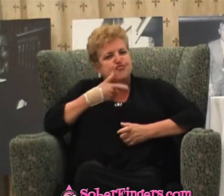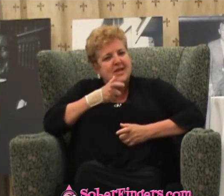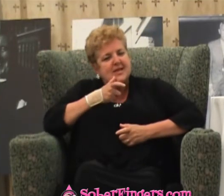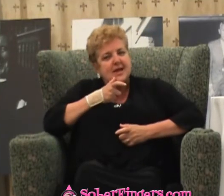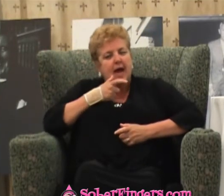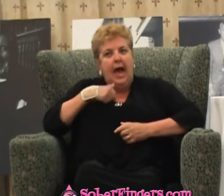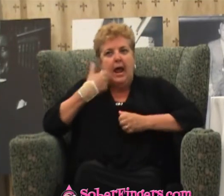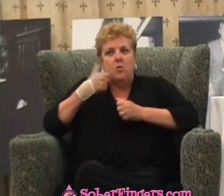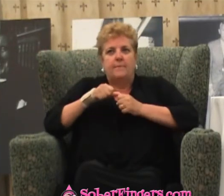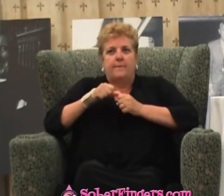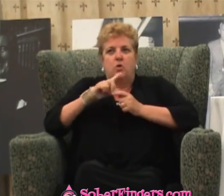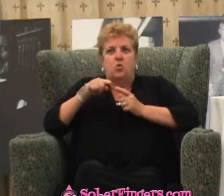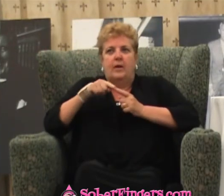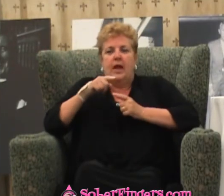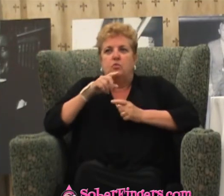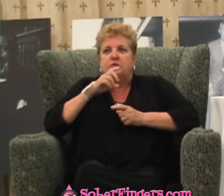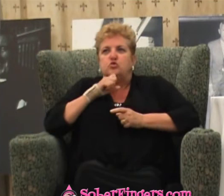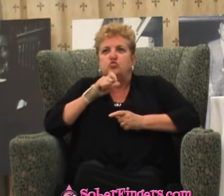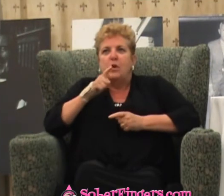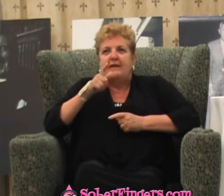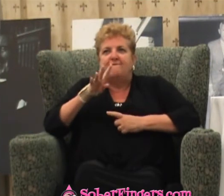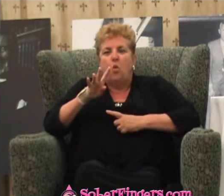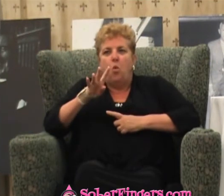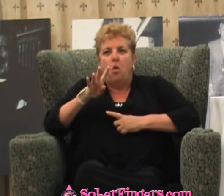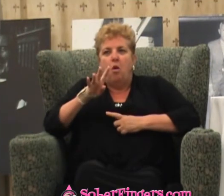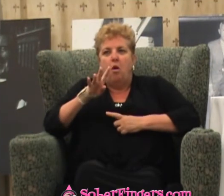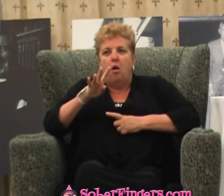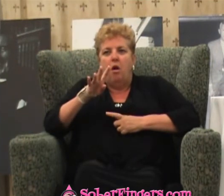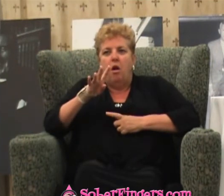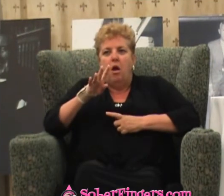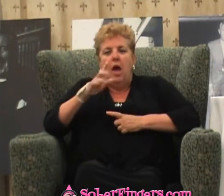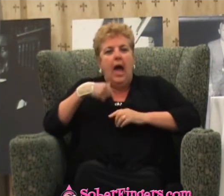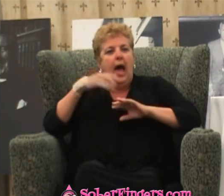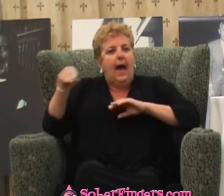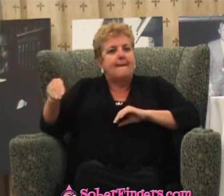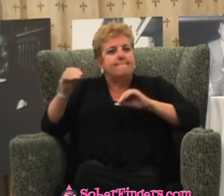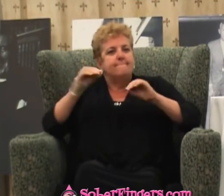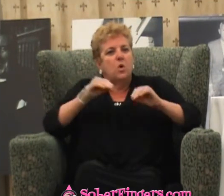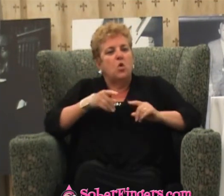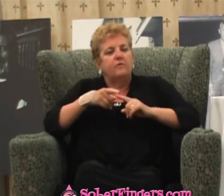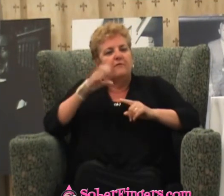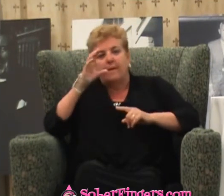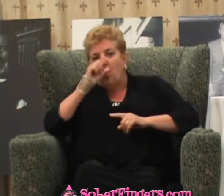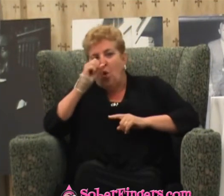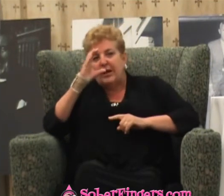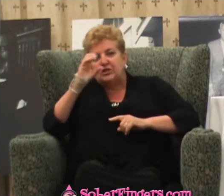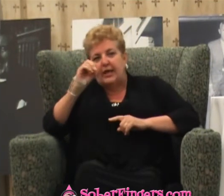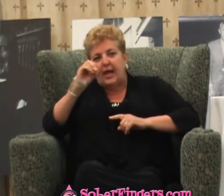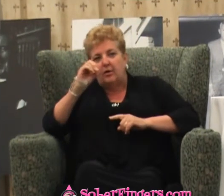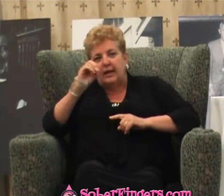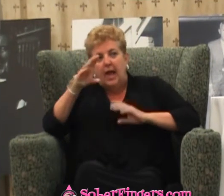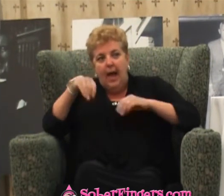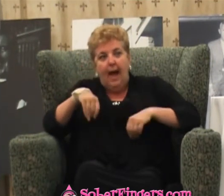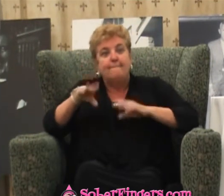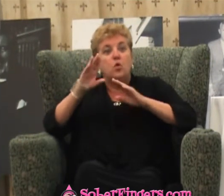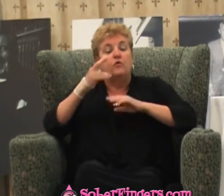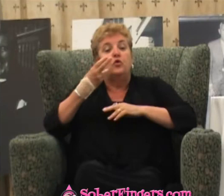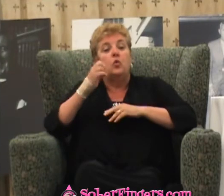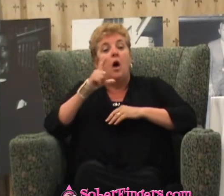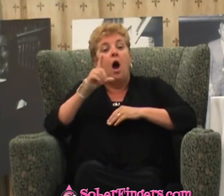was 24 years old, I had moved from Orange County, California, up to Hollywood to try to make a living in the music business.